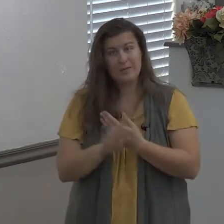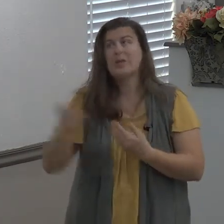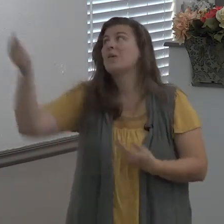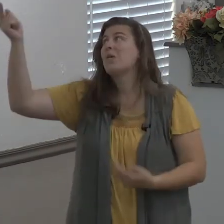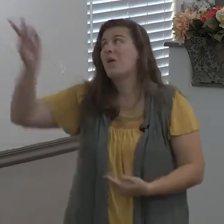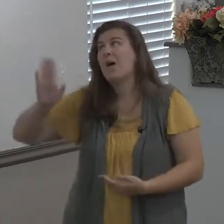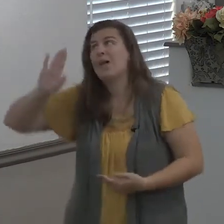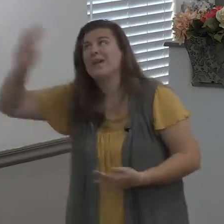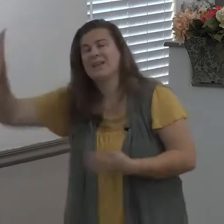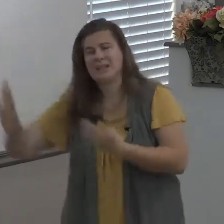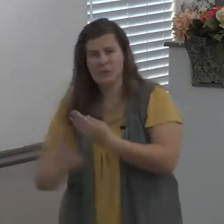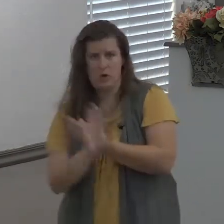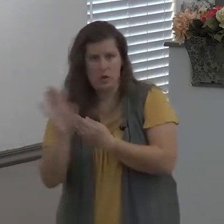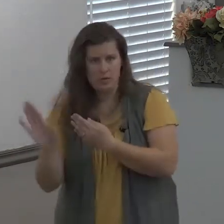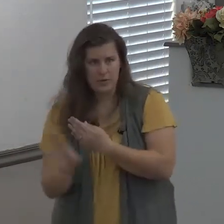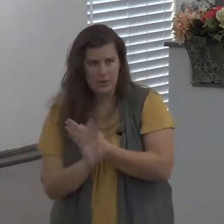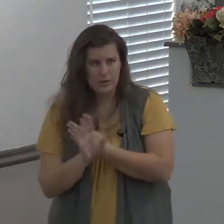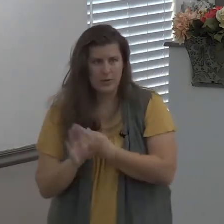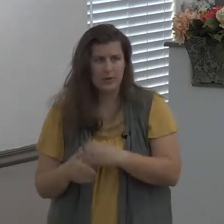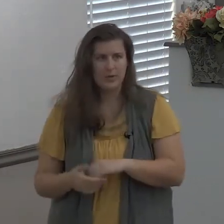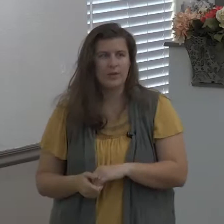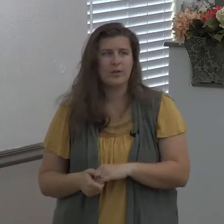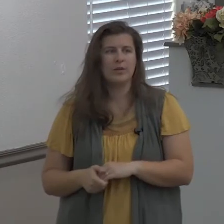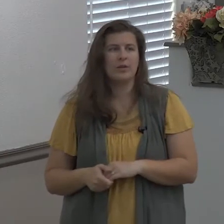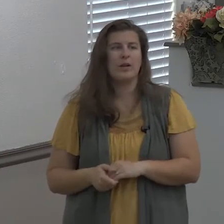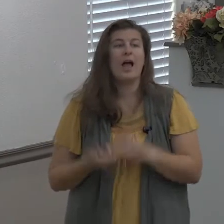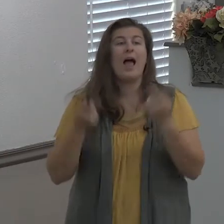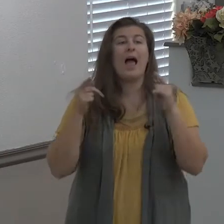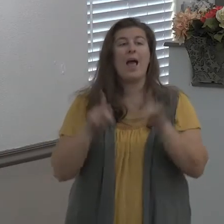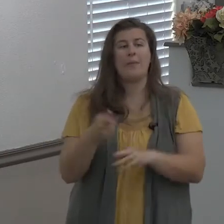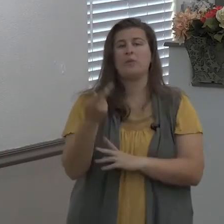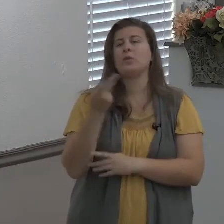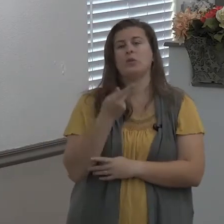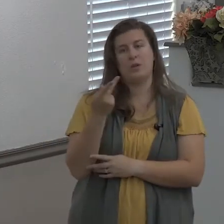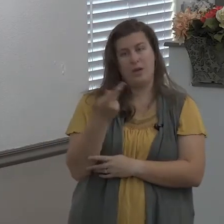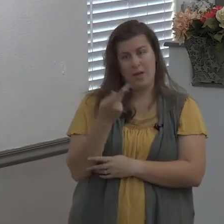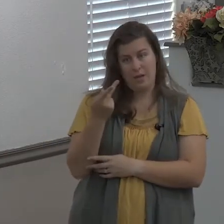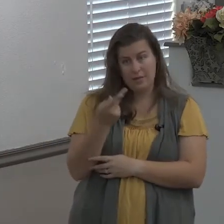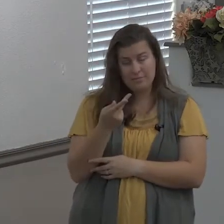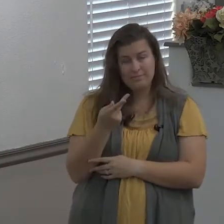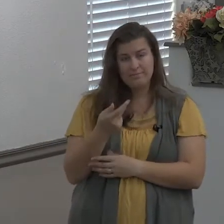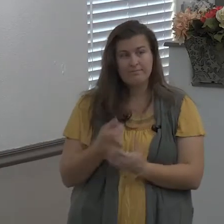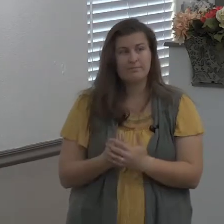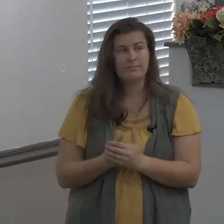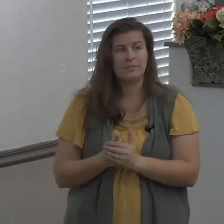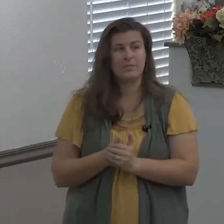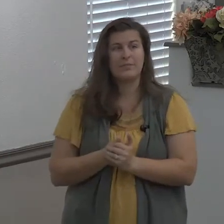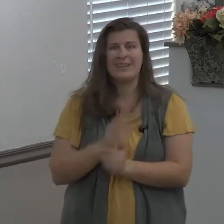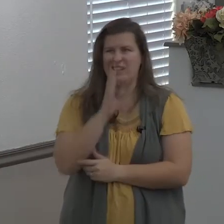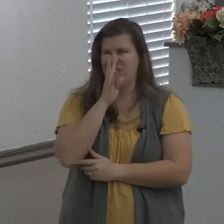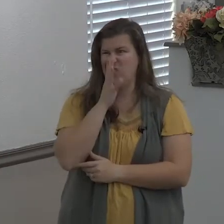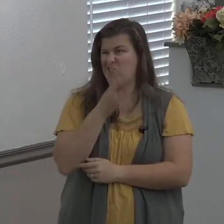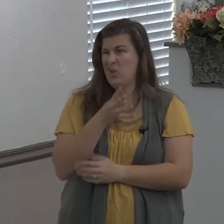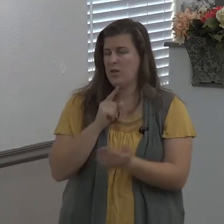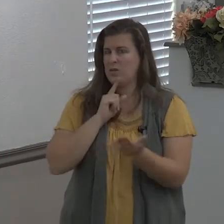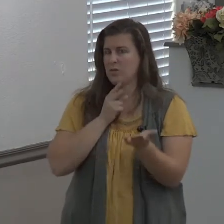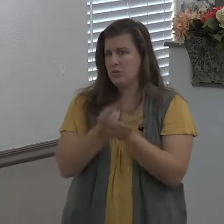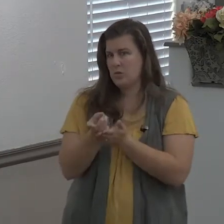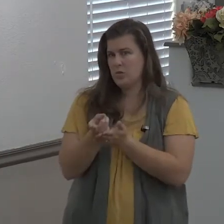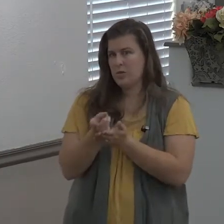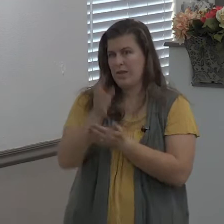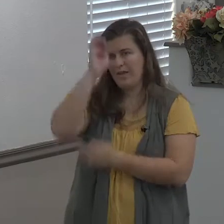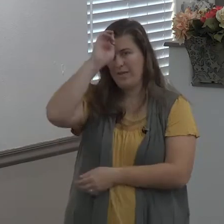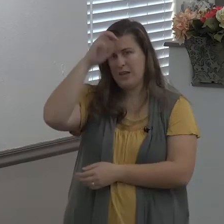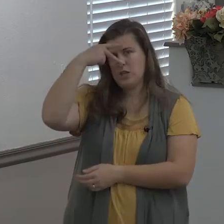We take the whole armor. We take God's armor. Can I say this just very briefly? When you